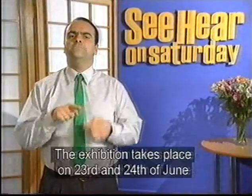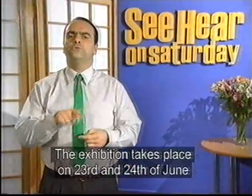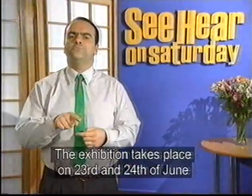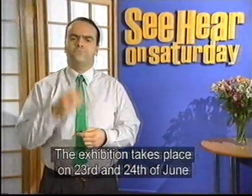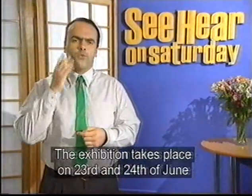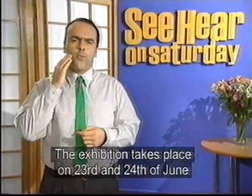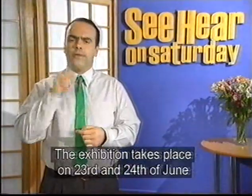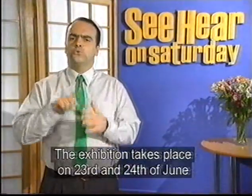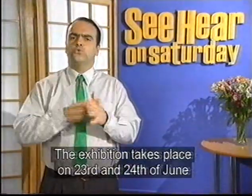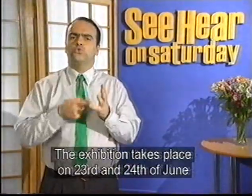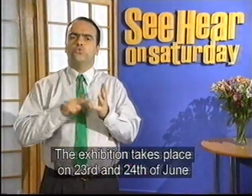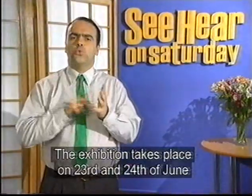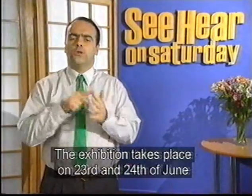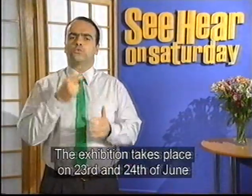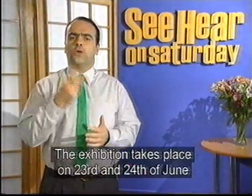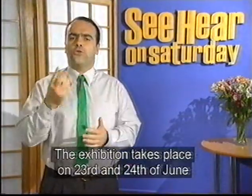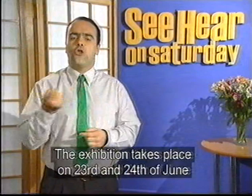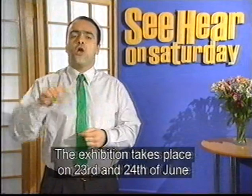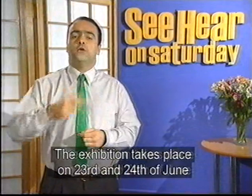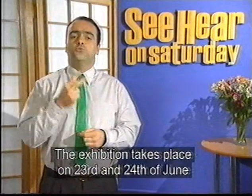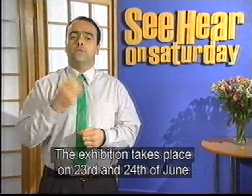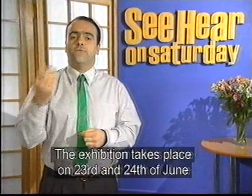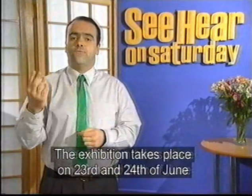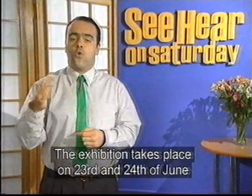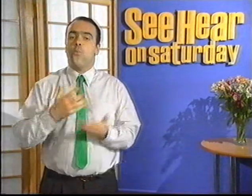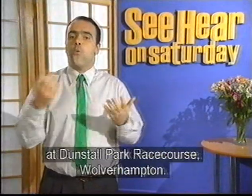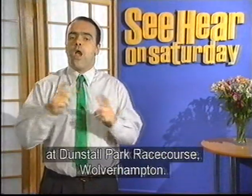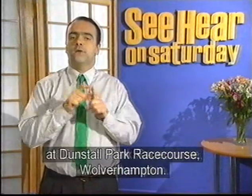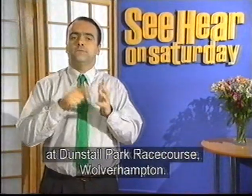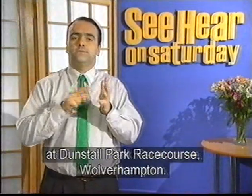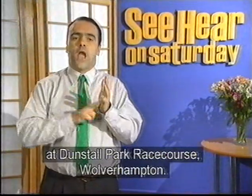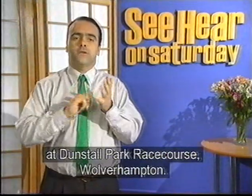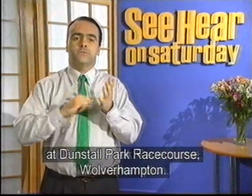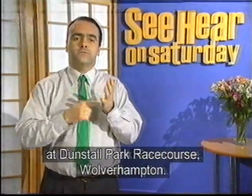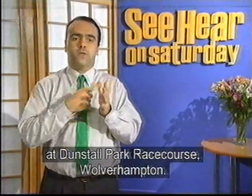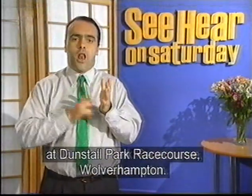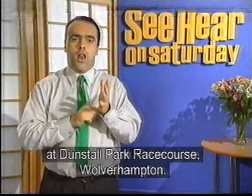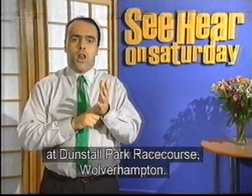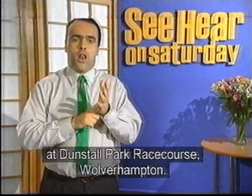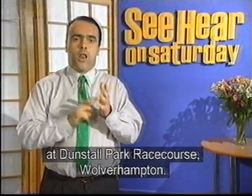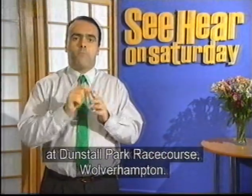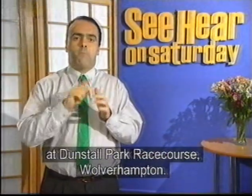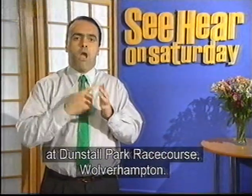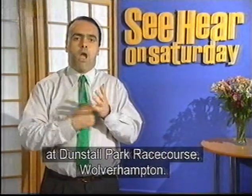The exhibition takes place on the 23rd and 24th of June at Dunstall Park Racecourse, Wolverhampton.